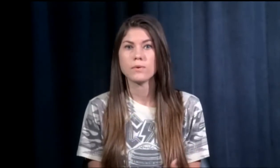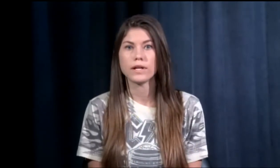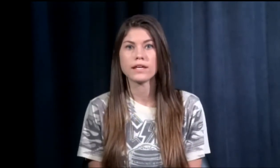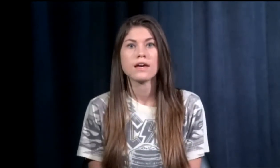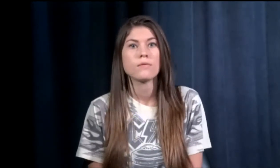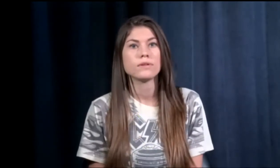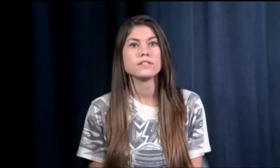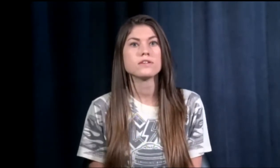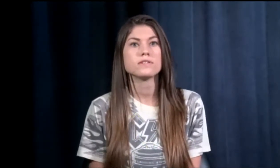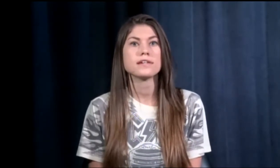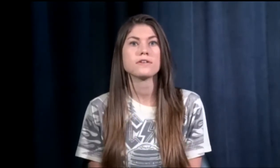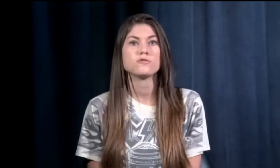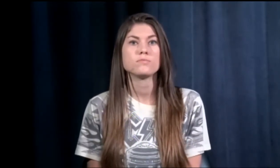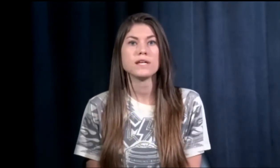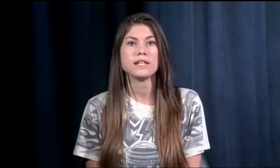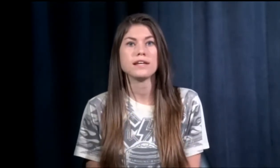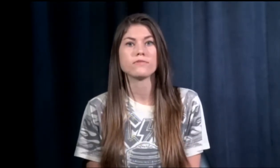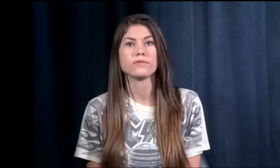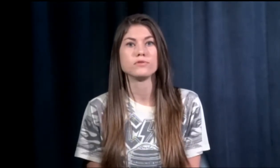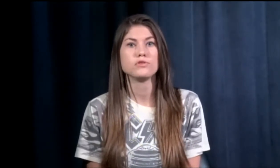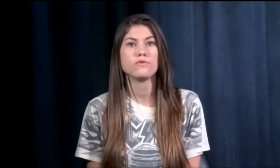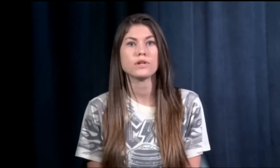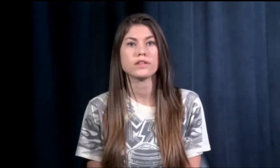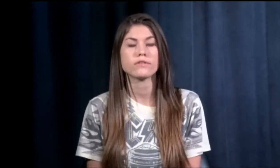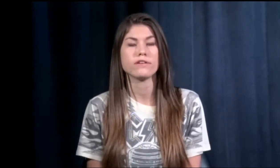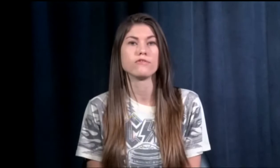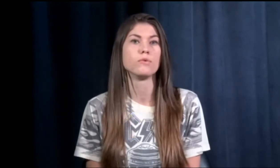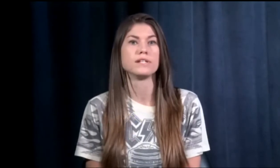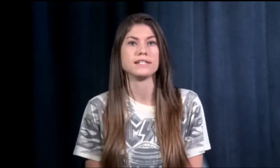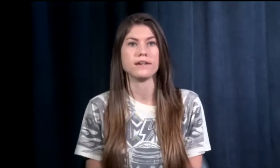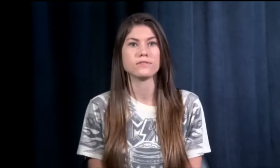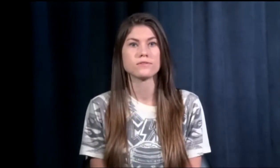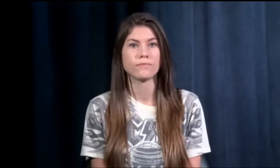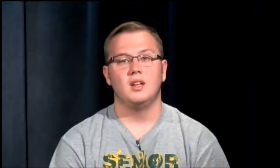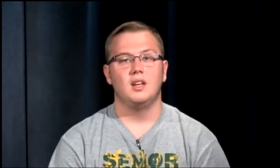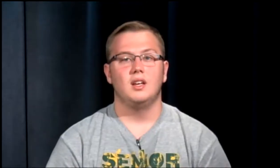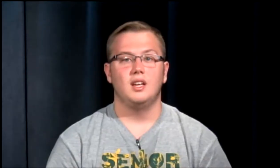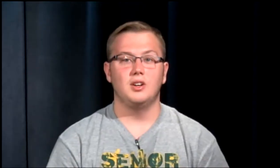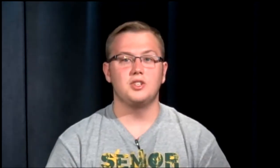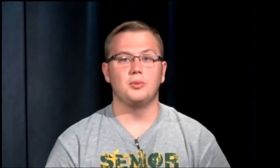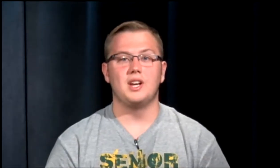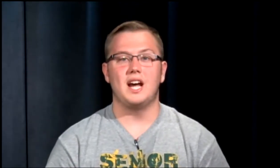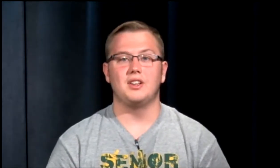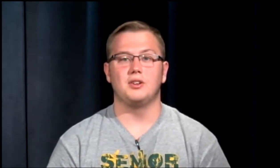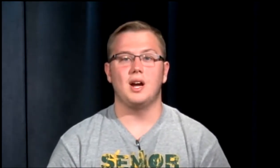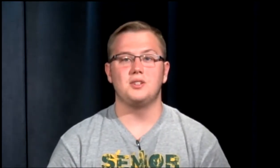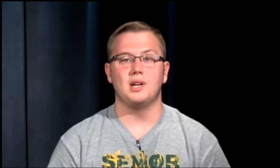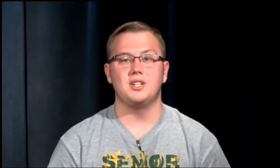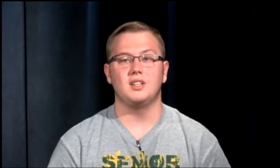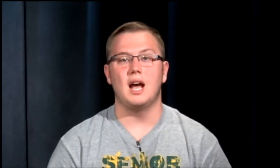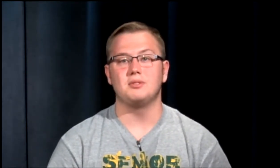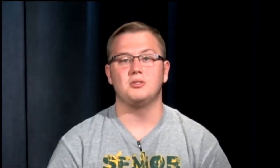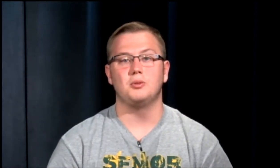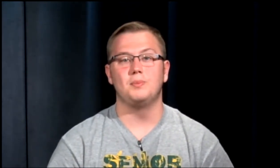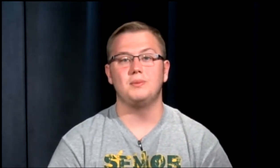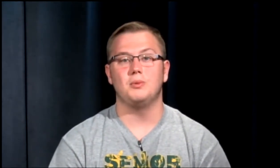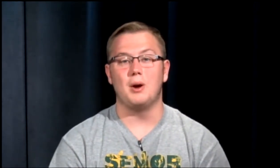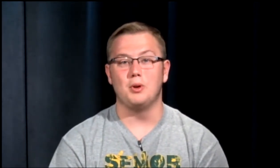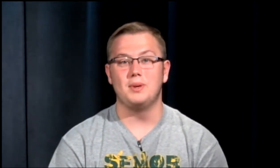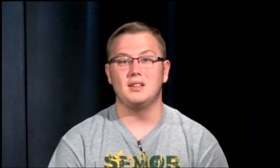morning, please go see Coach Bean in room 243 for more details. Here's a rundown of the graduation caps that will be